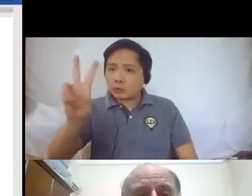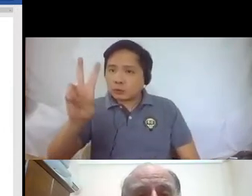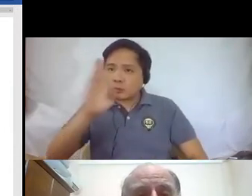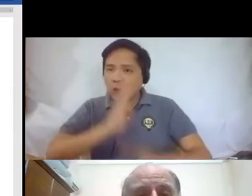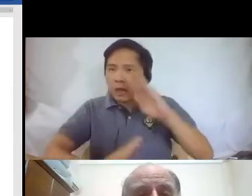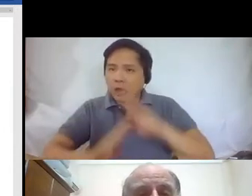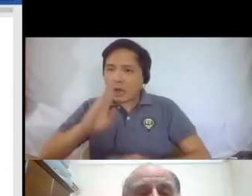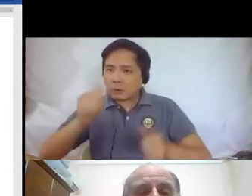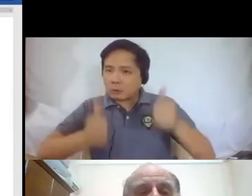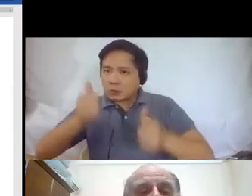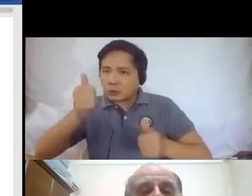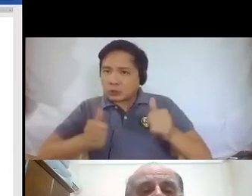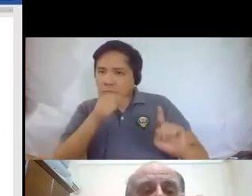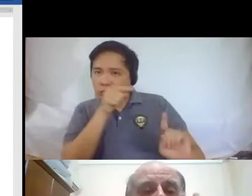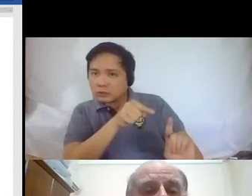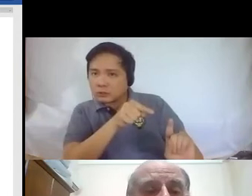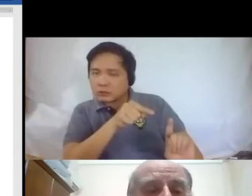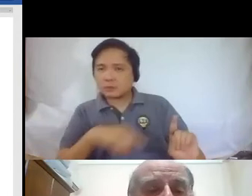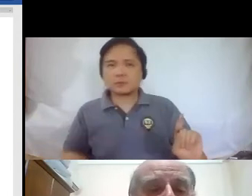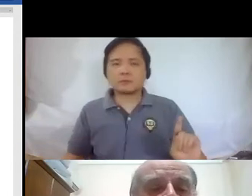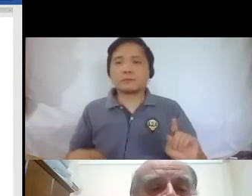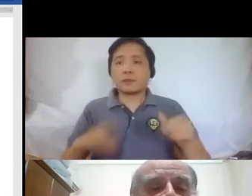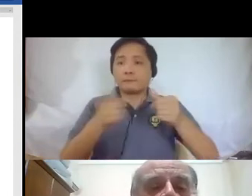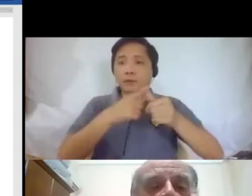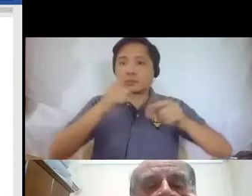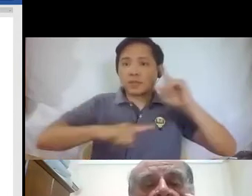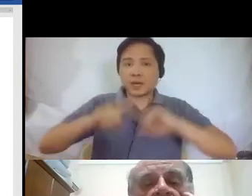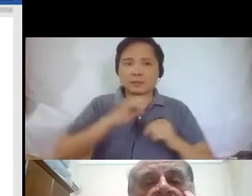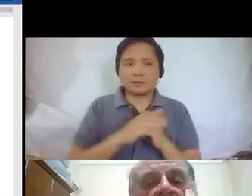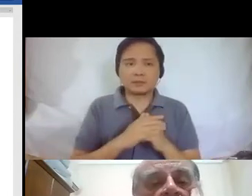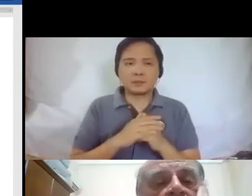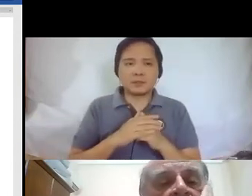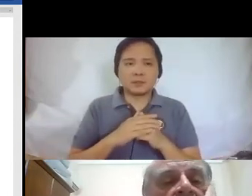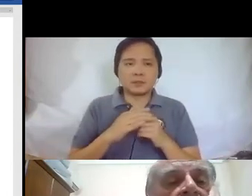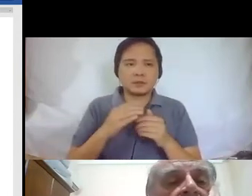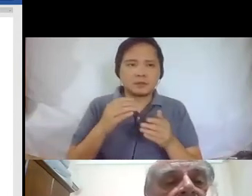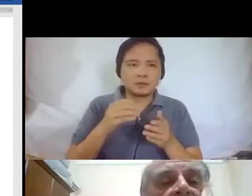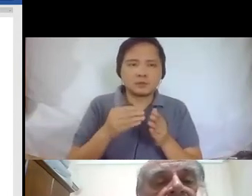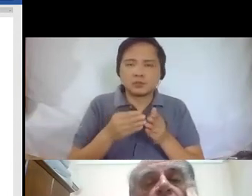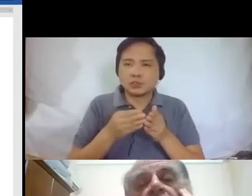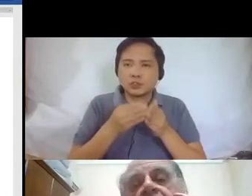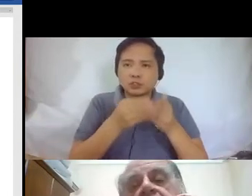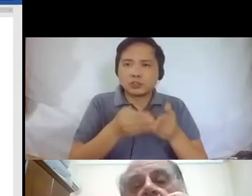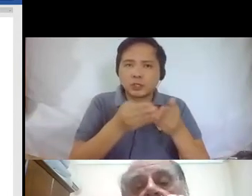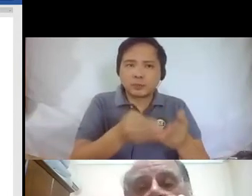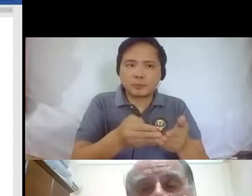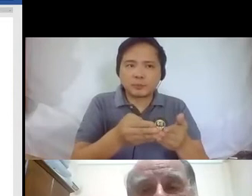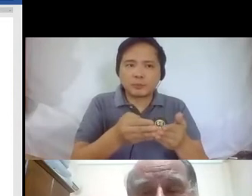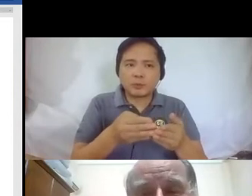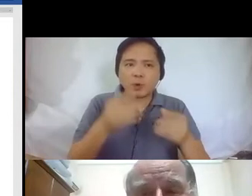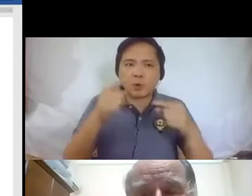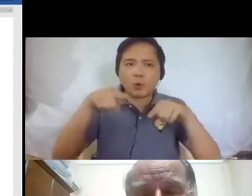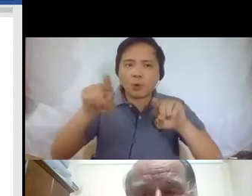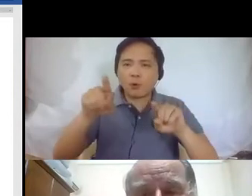So the first sign is ship goes forward. It's a verb. Is that one-handed or